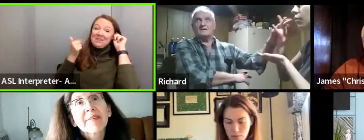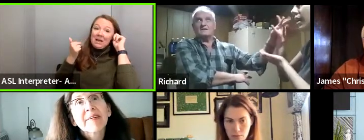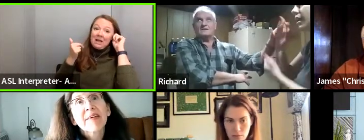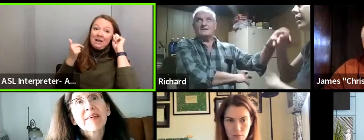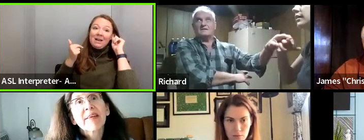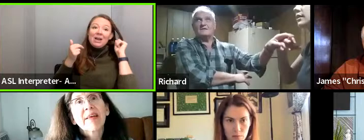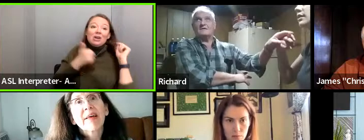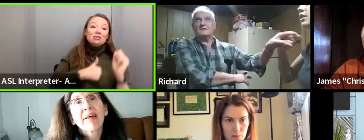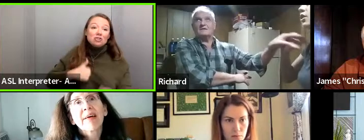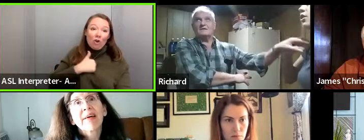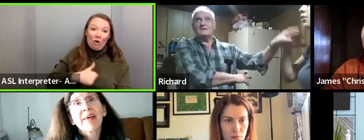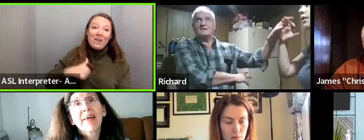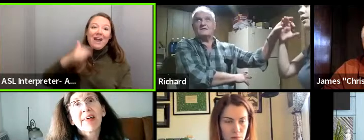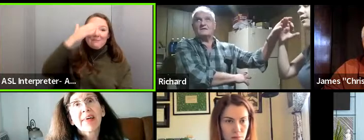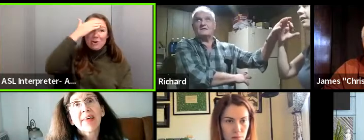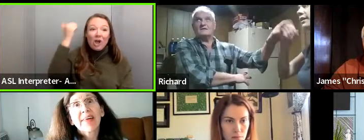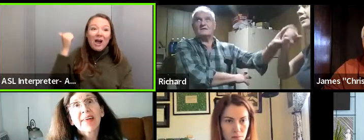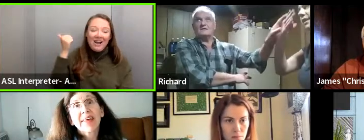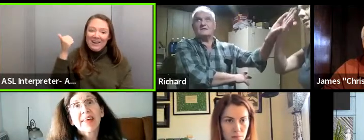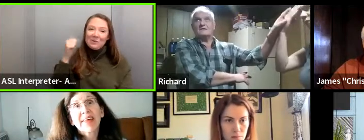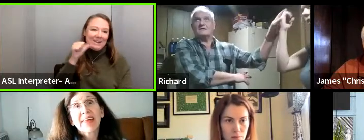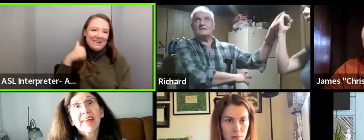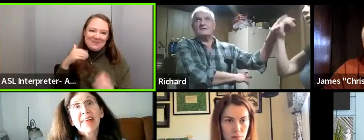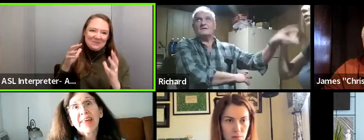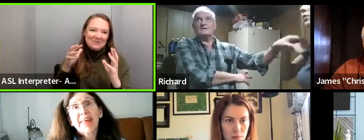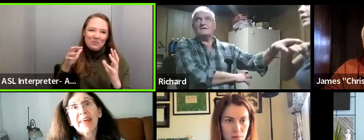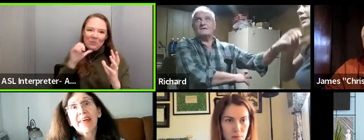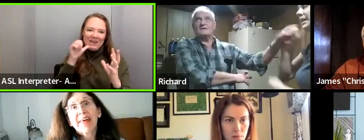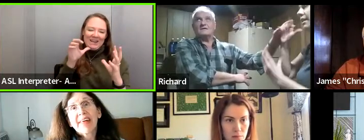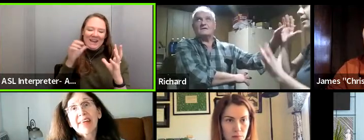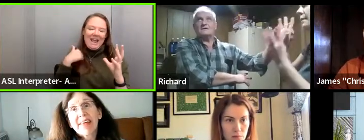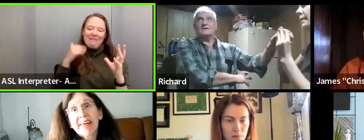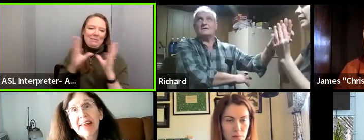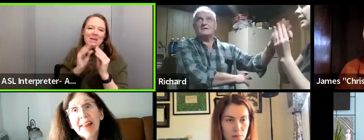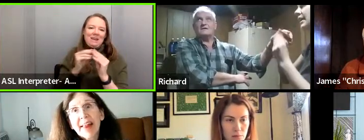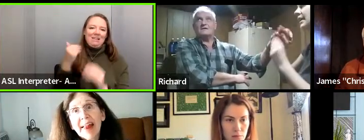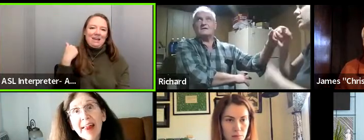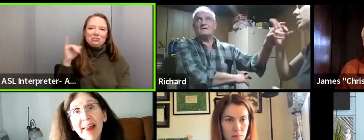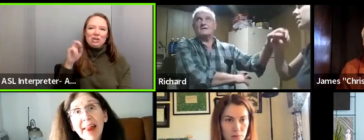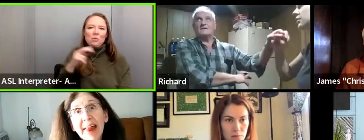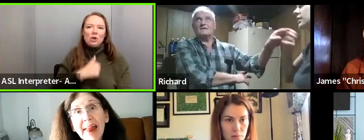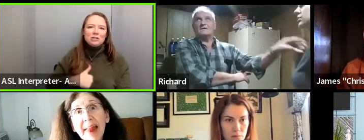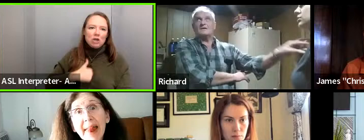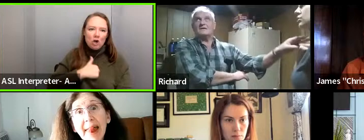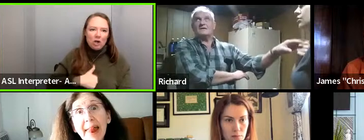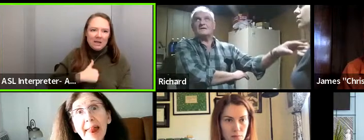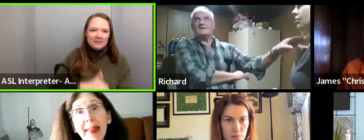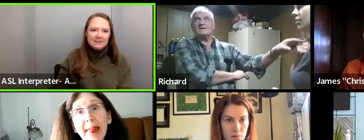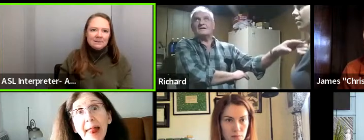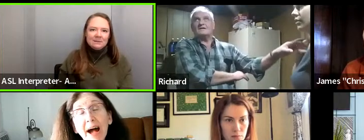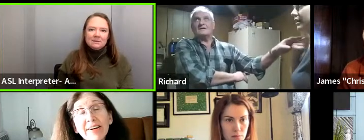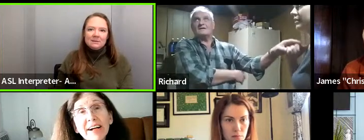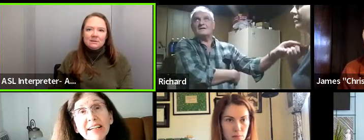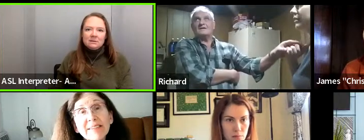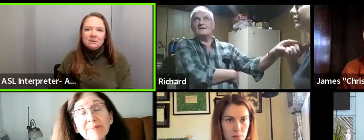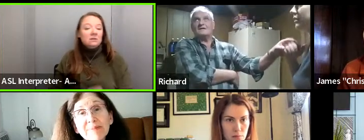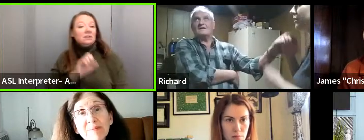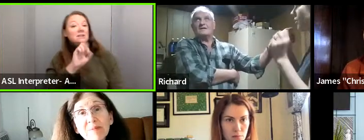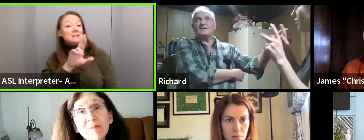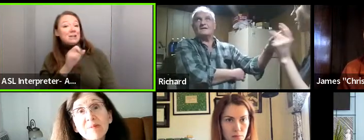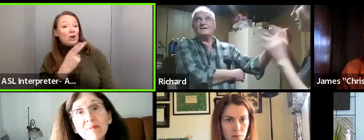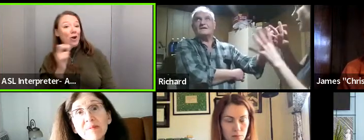I had forgotten that we didn't meet in January. Sorry. All right.